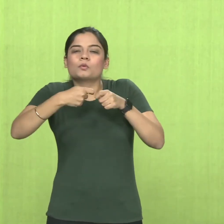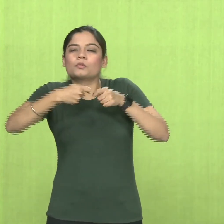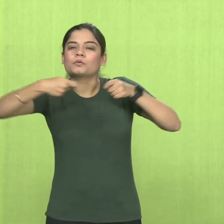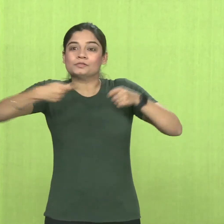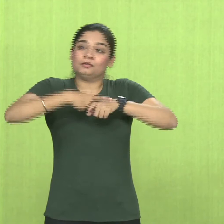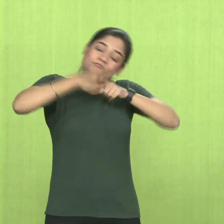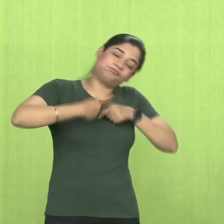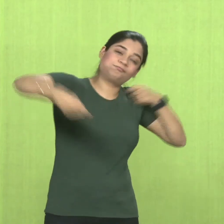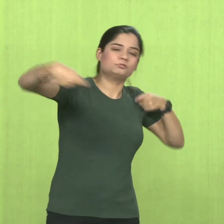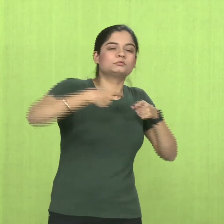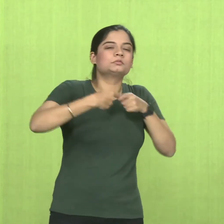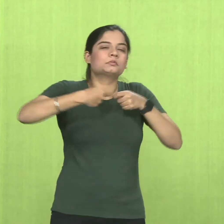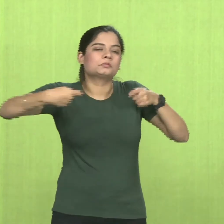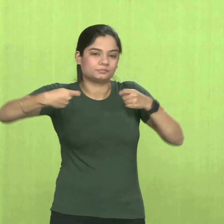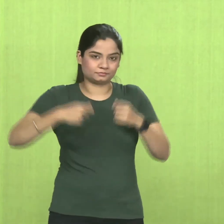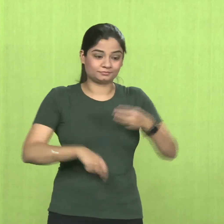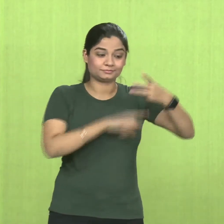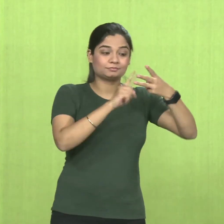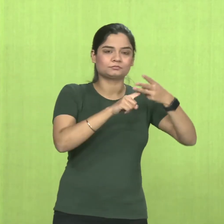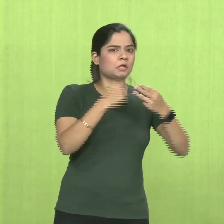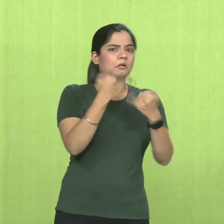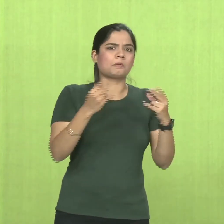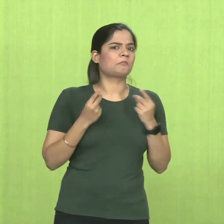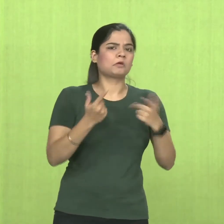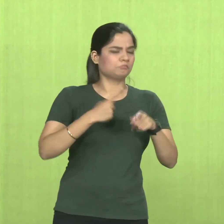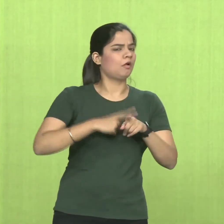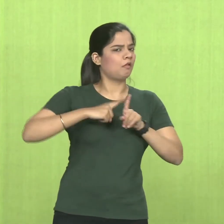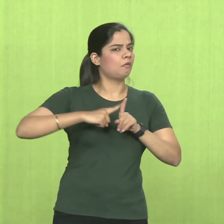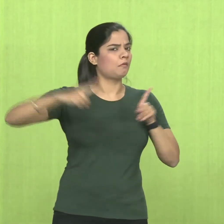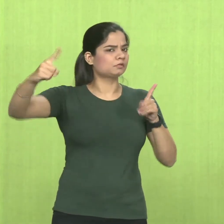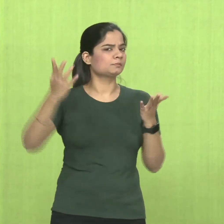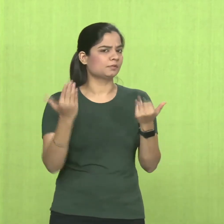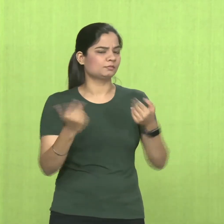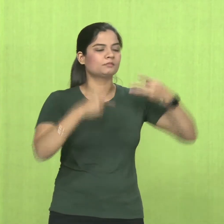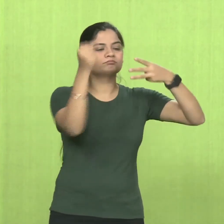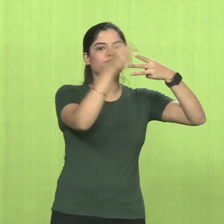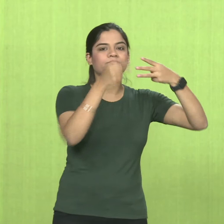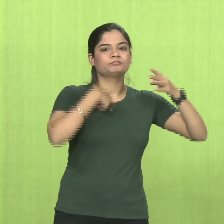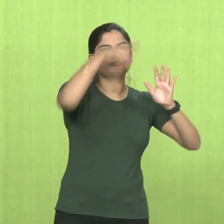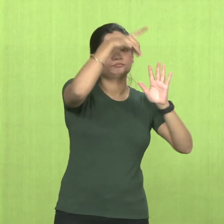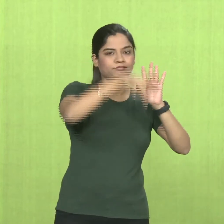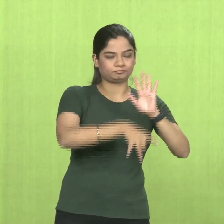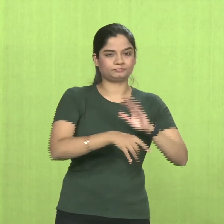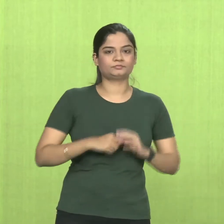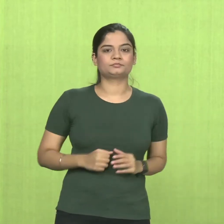little longer time compared to the perishable food in going bad. Non-perishable foods are longer in terms of going